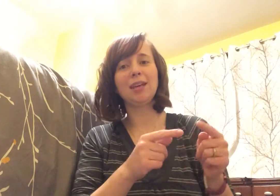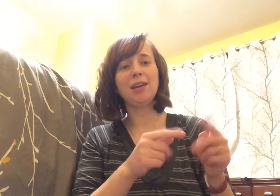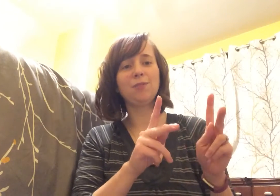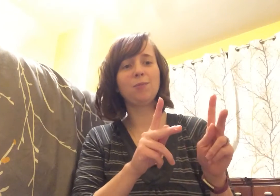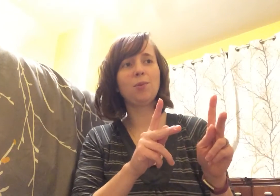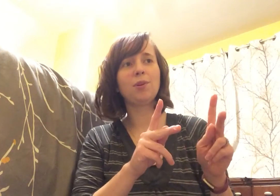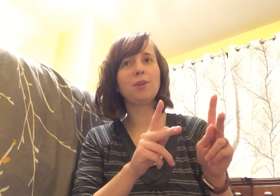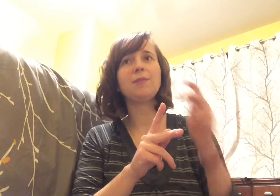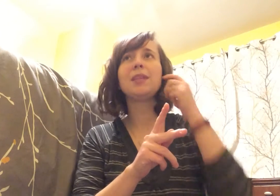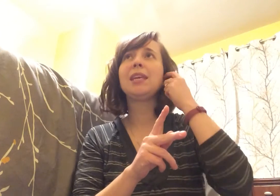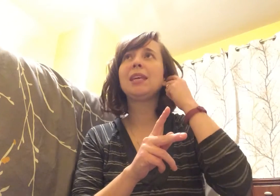kind of more of the